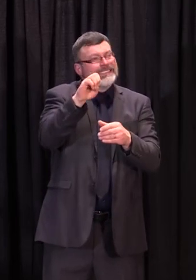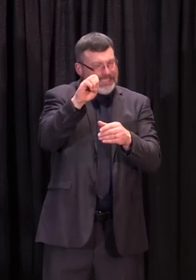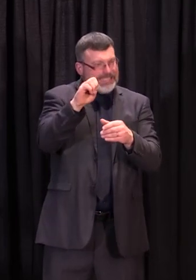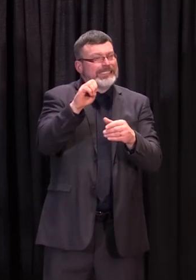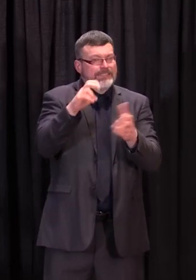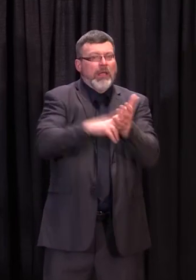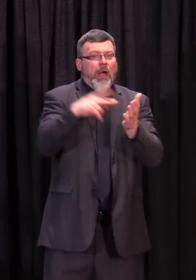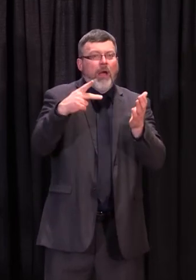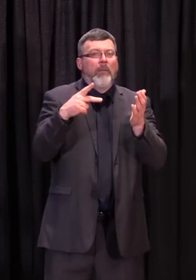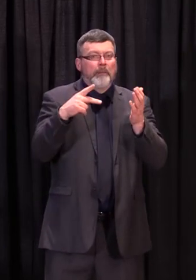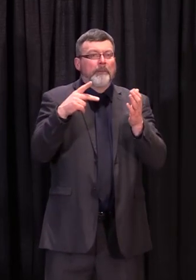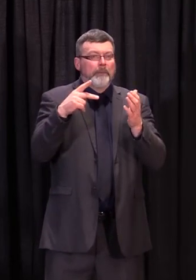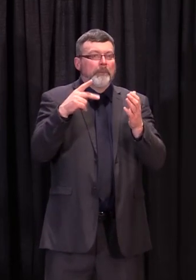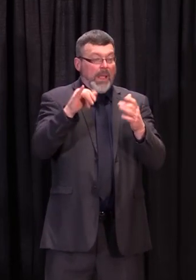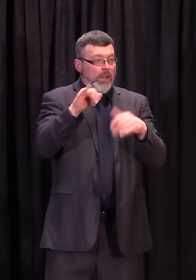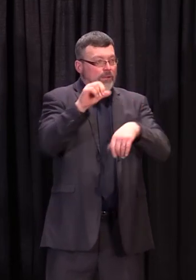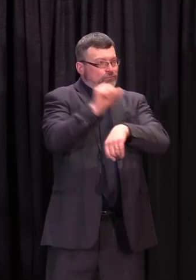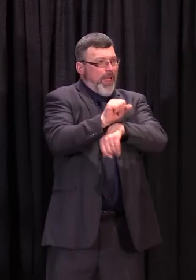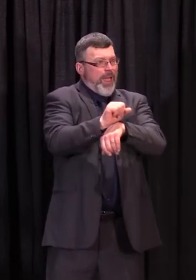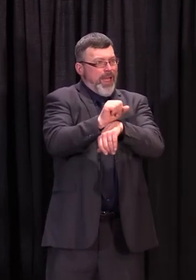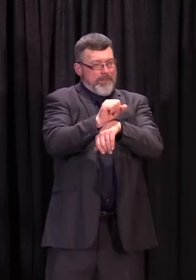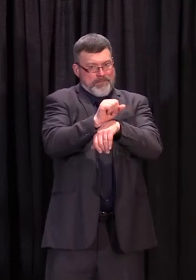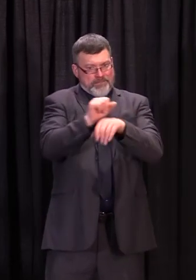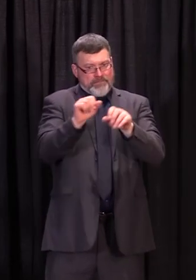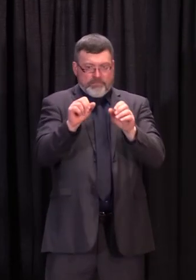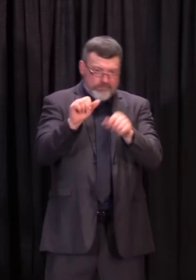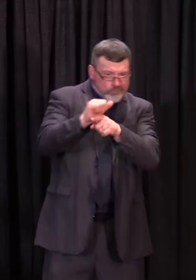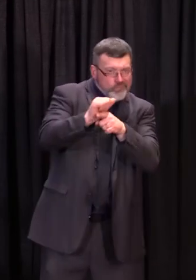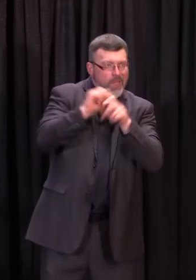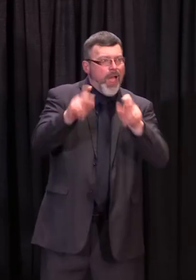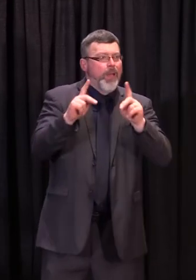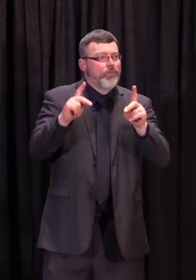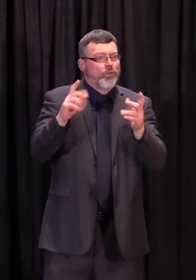in on-the-job opportunities during the day.